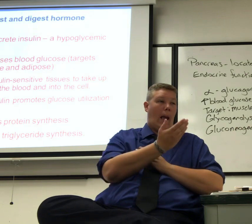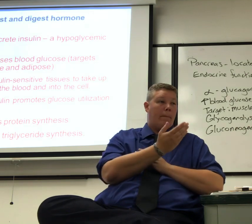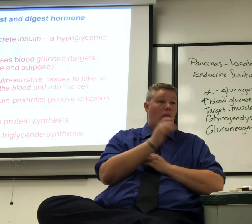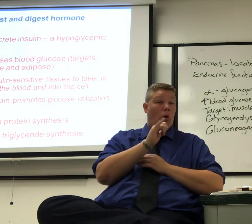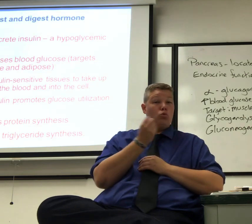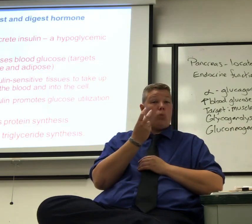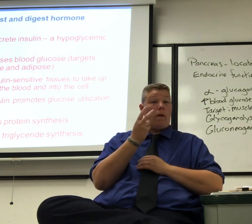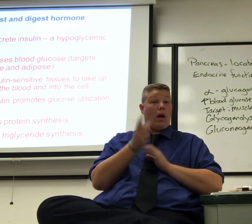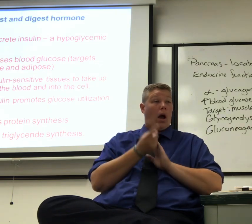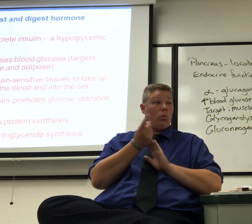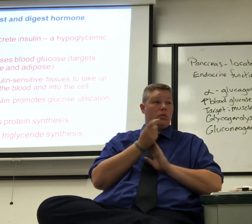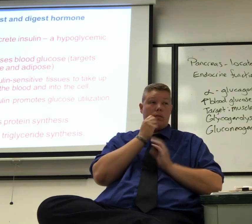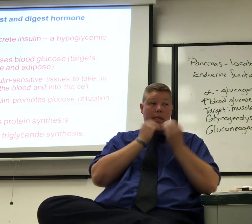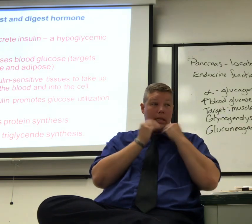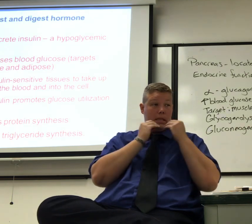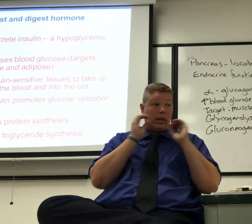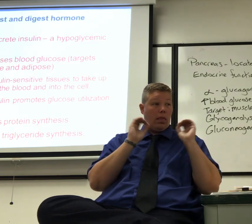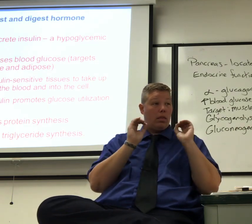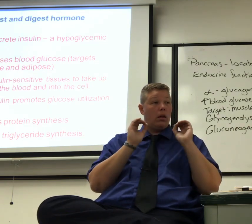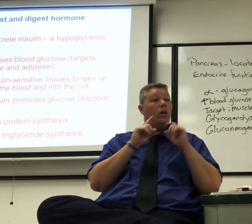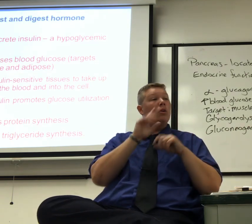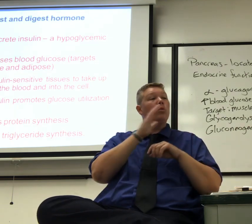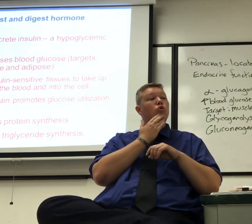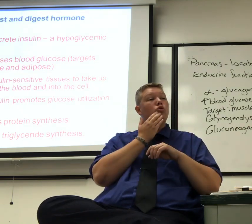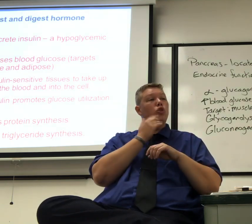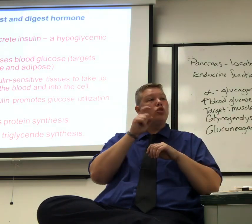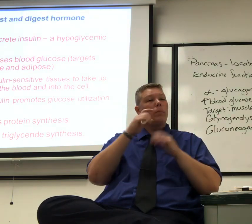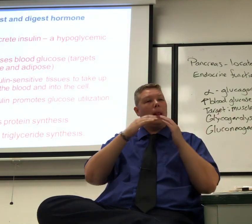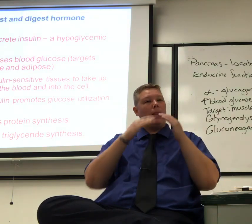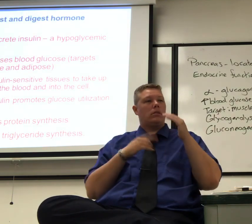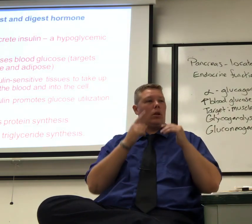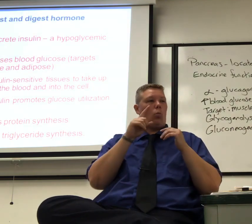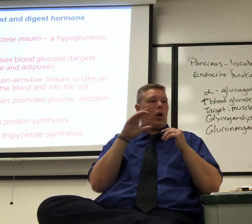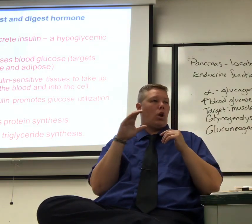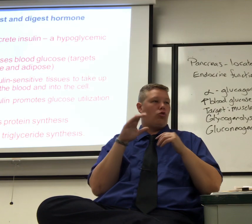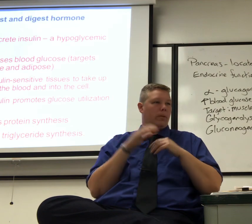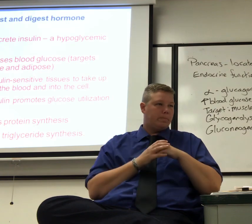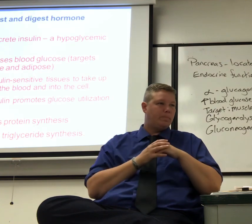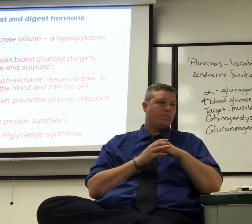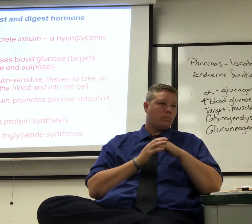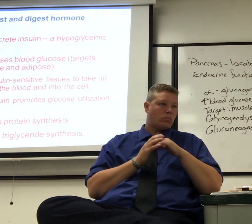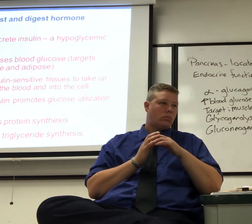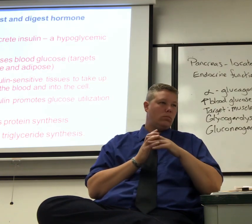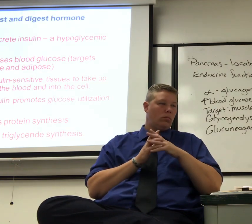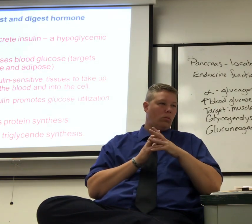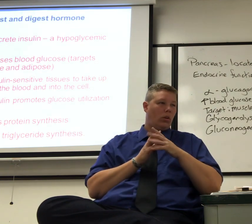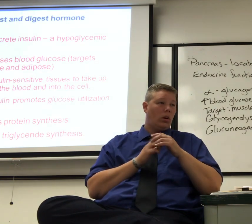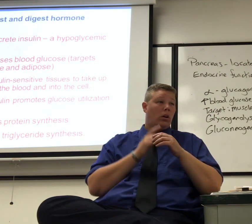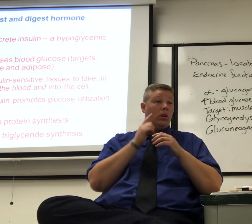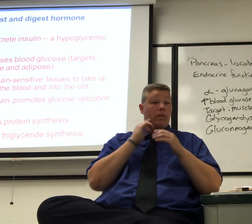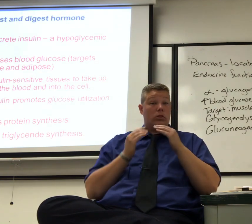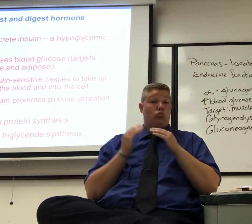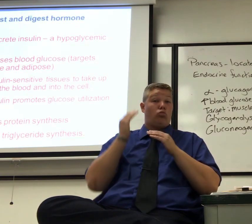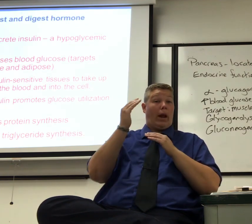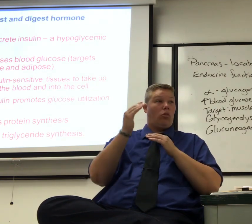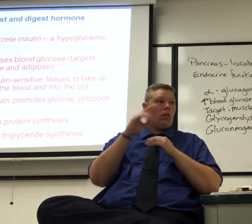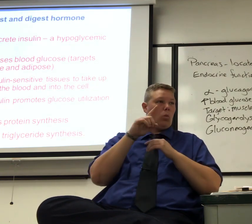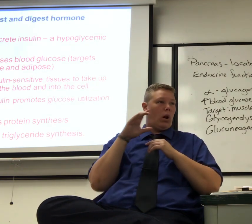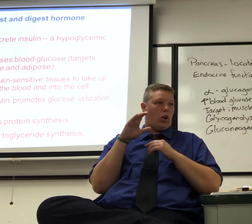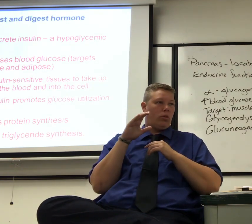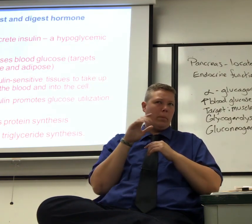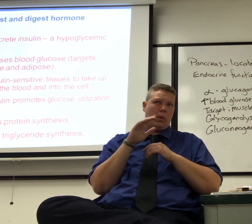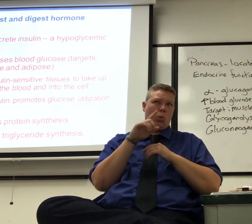p.m., 9 a.m., get your blood draw. In those 12 hours, if you haven't eaten anything, your sugar should be less than 100.